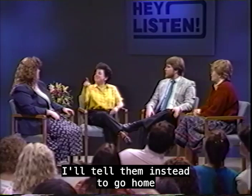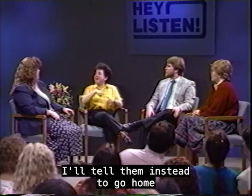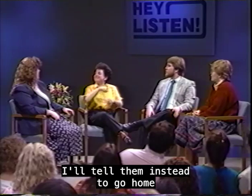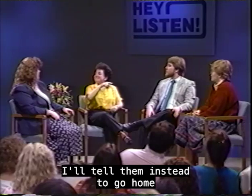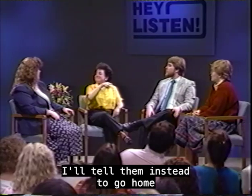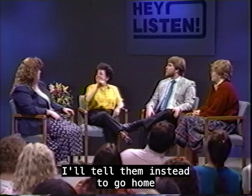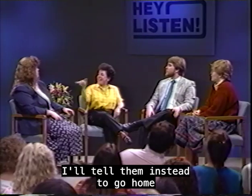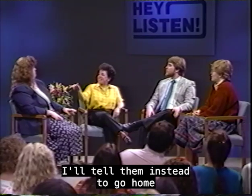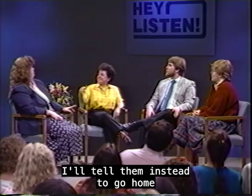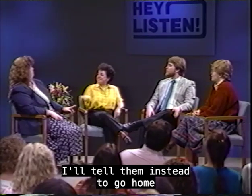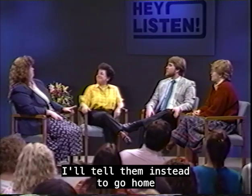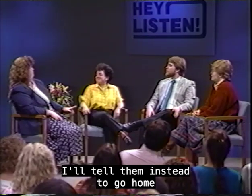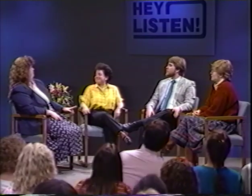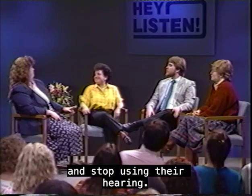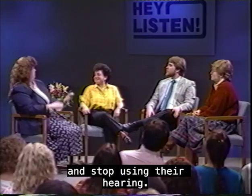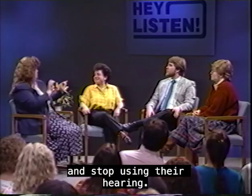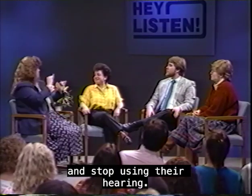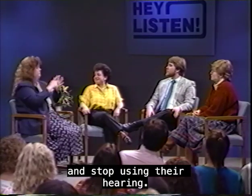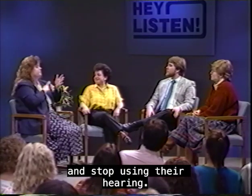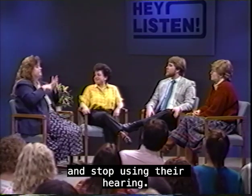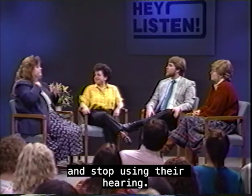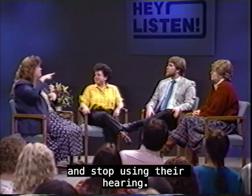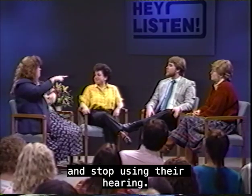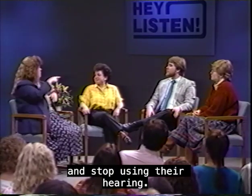I'll tell them instead to go home and stop using their hearing.